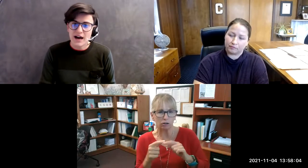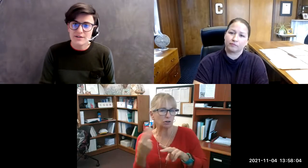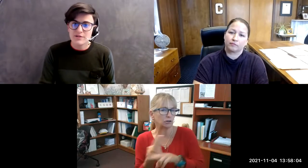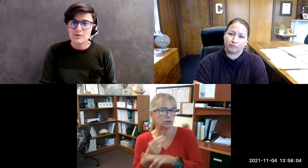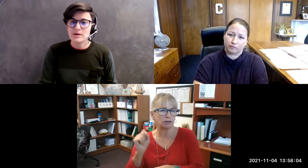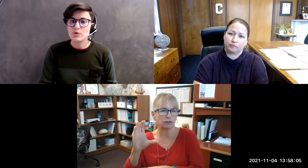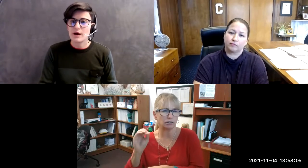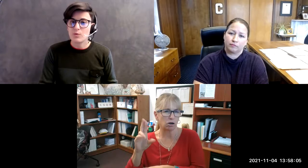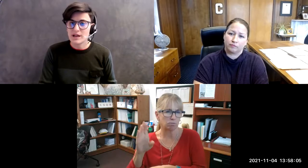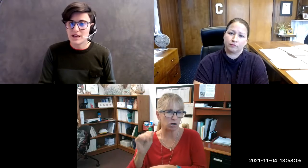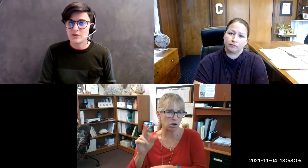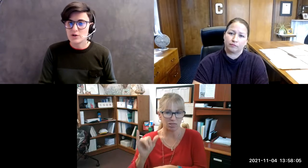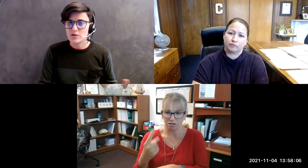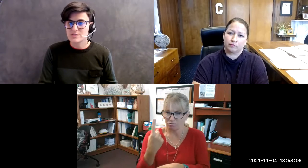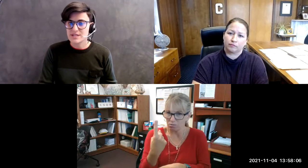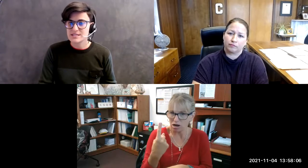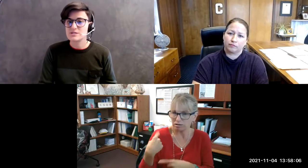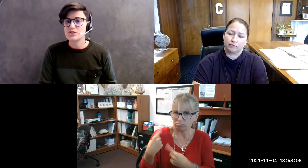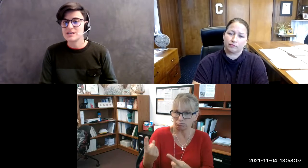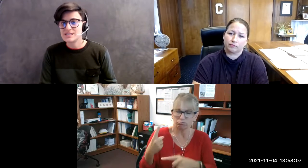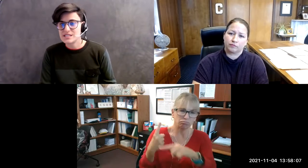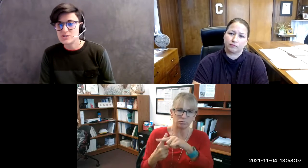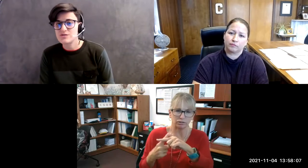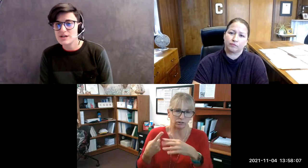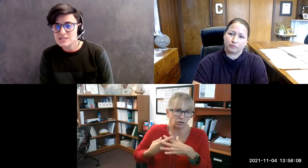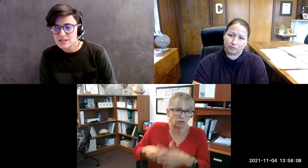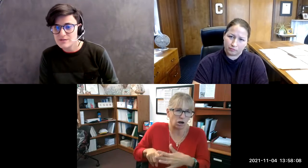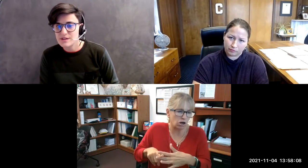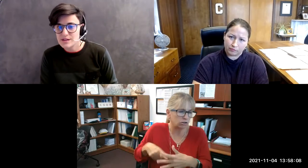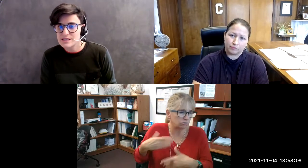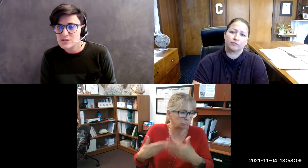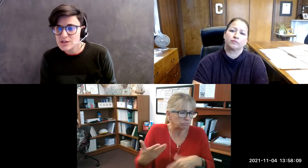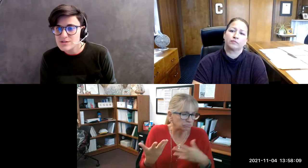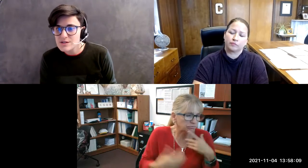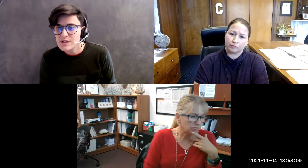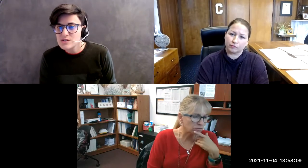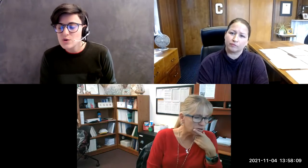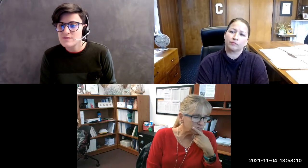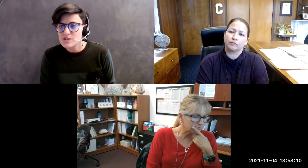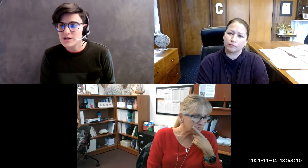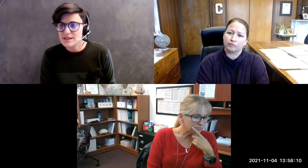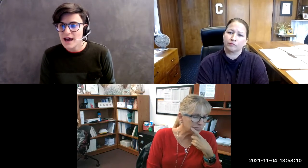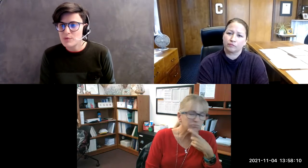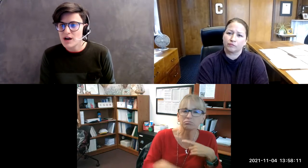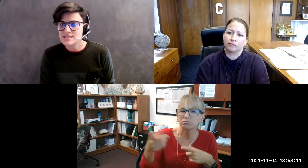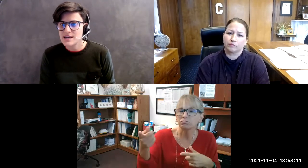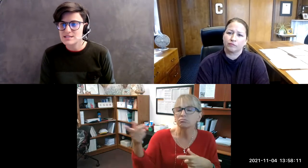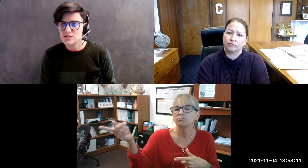5 people that went and learned those lessons are going to teach the rest of the teachers. So we've started that process to try